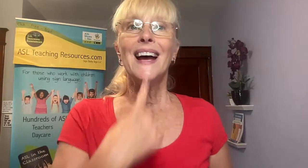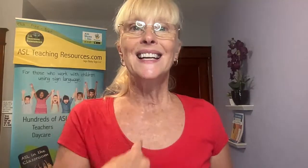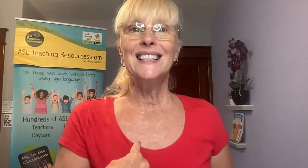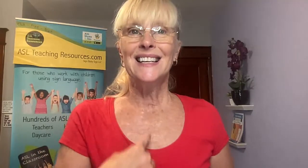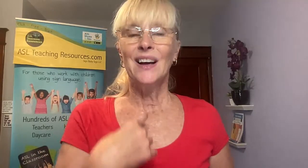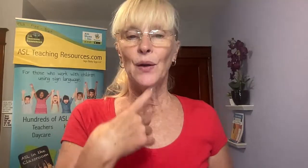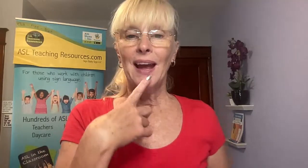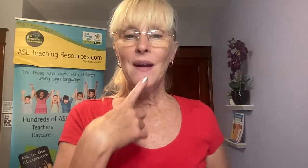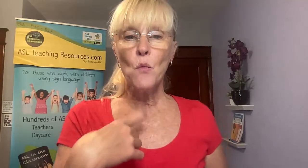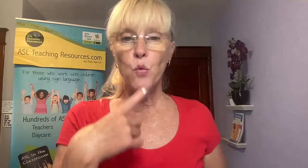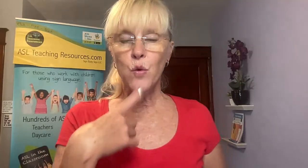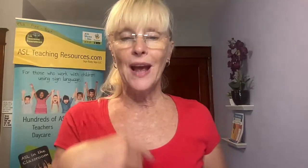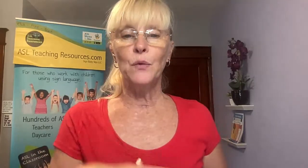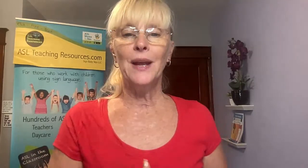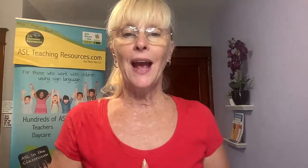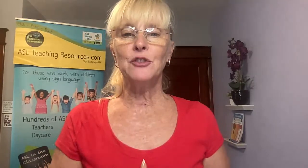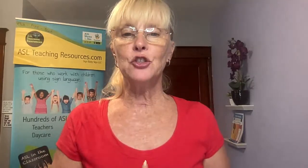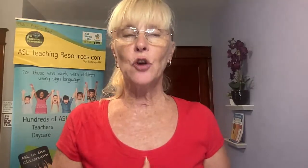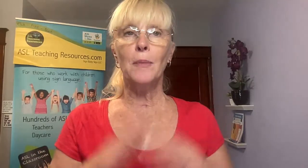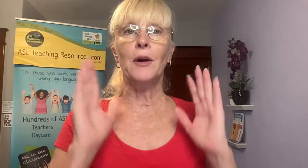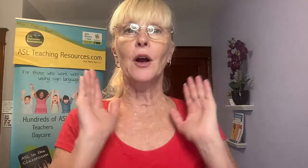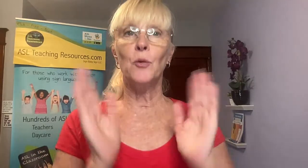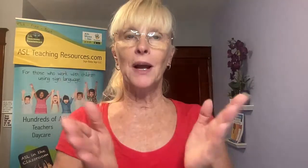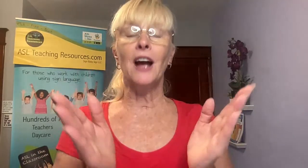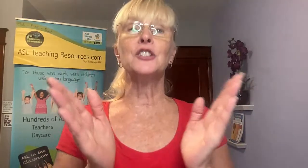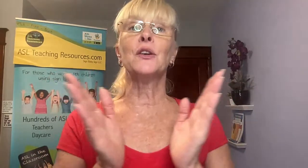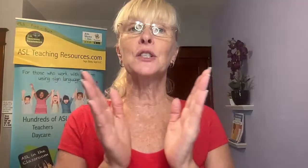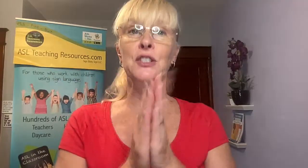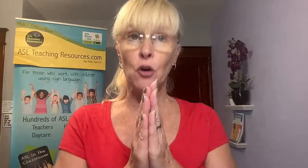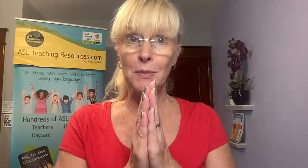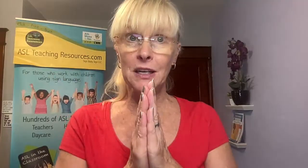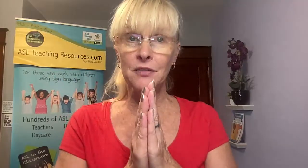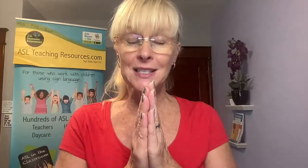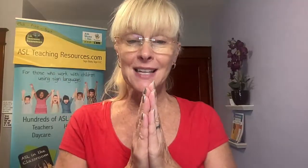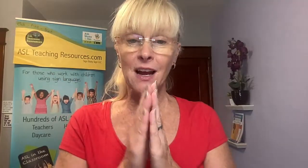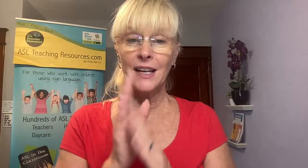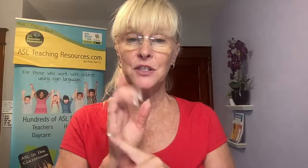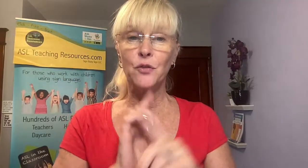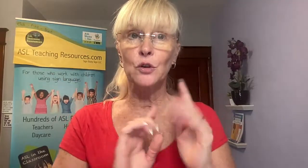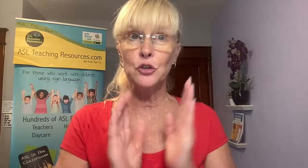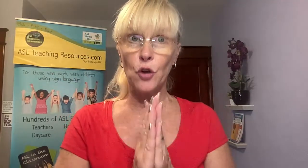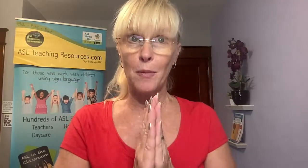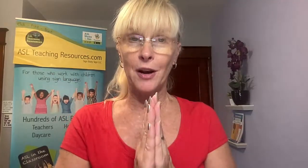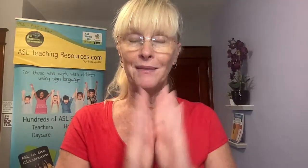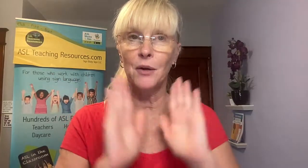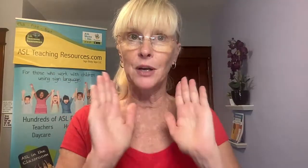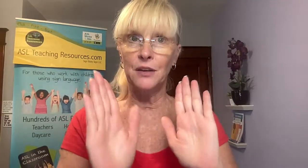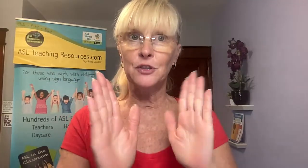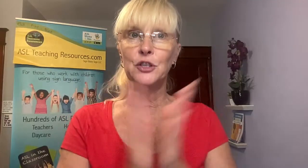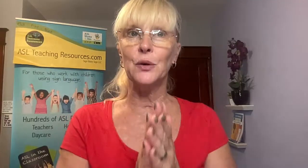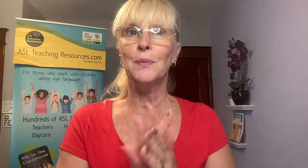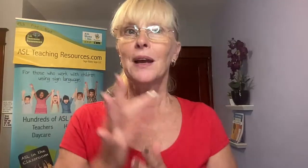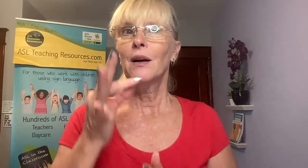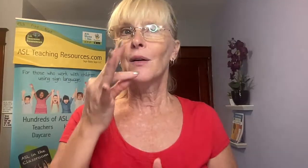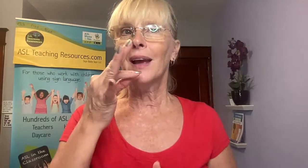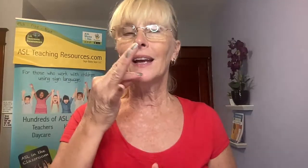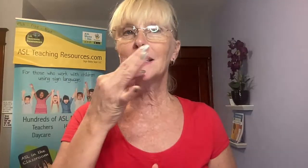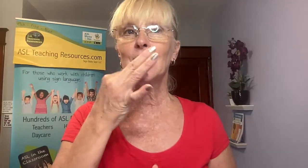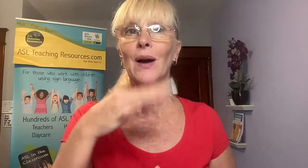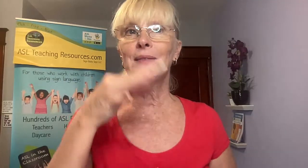Red, okay? Red, we have strawberry. Oh my gosh, there are so many different signs for strawberry. I'm going to give you two, okay? So I've